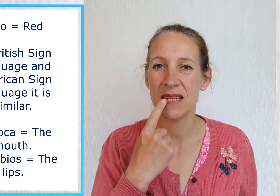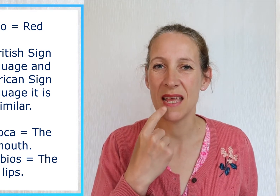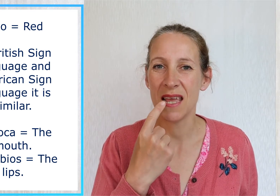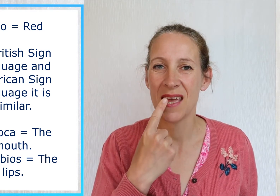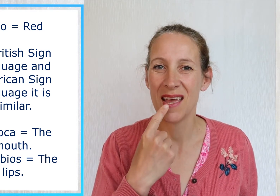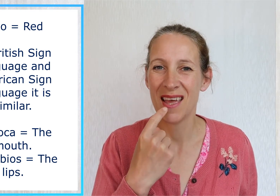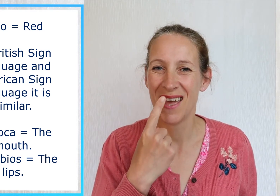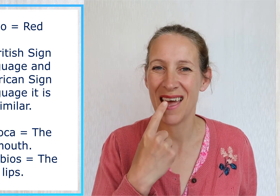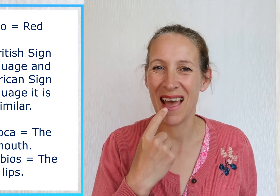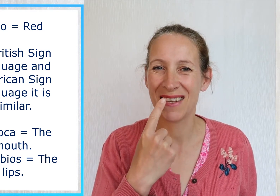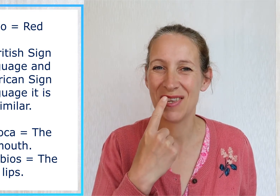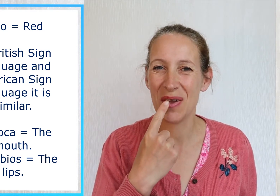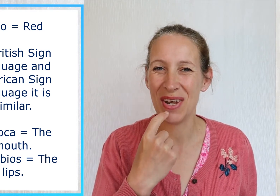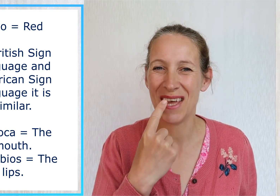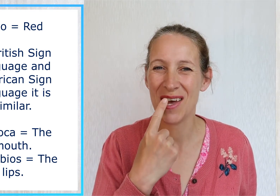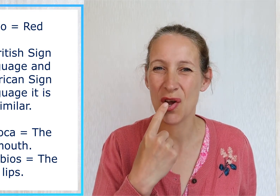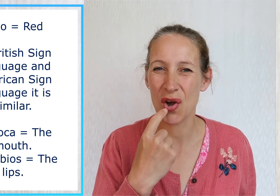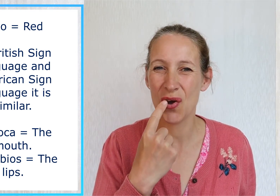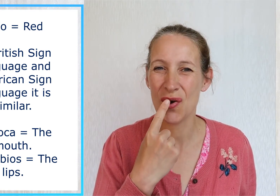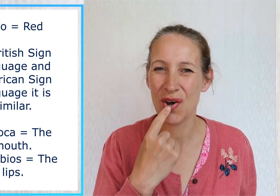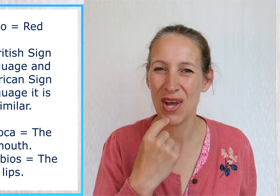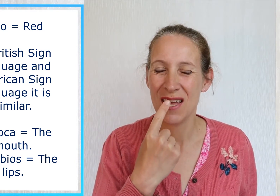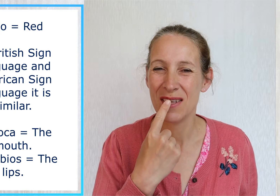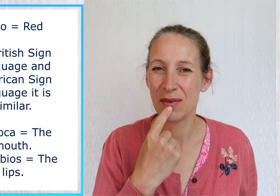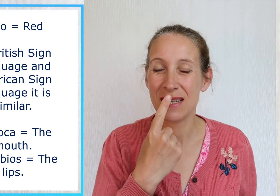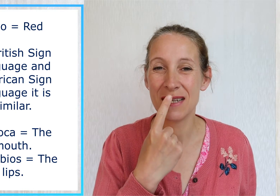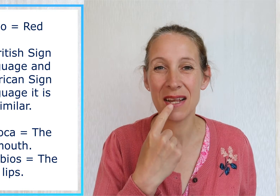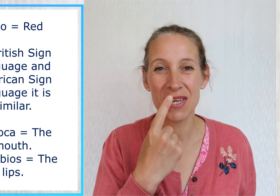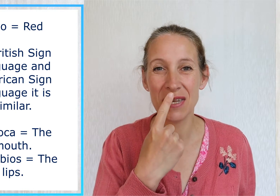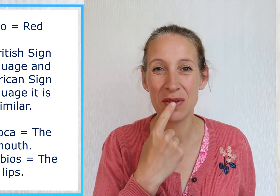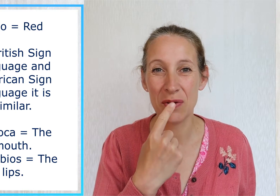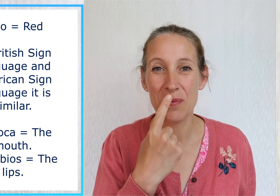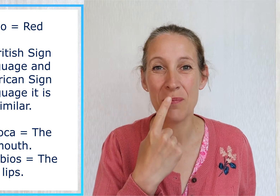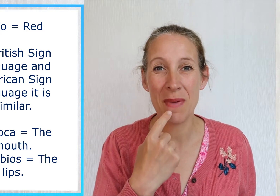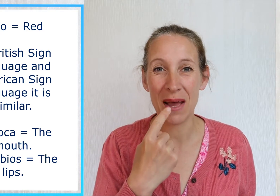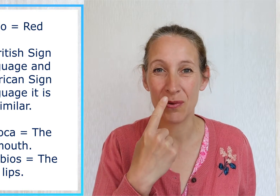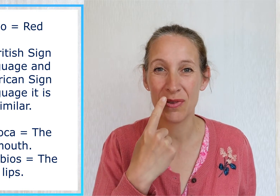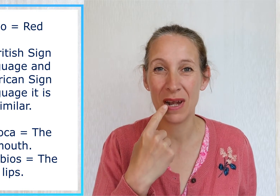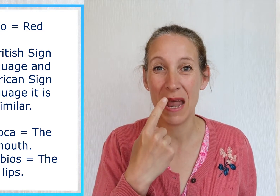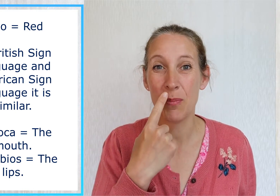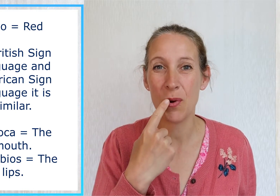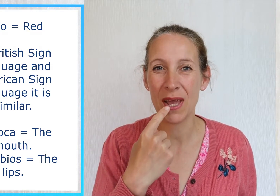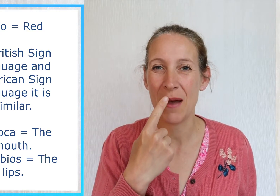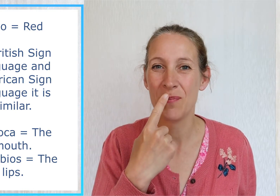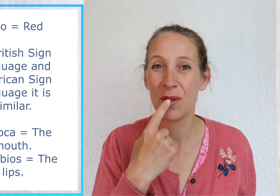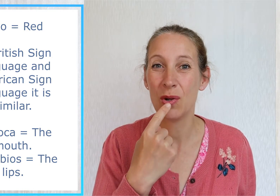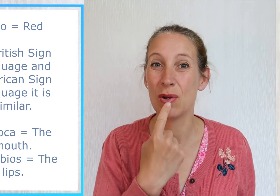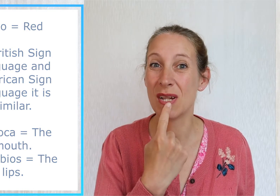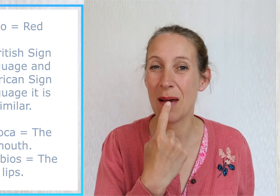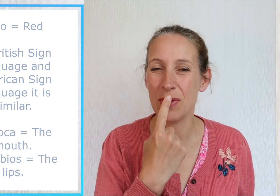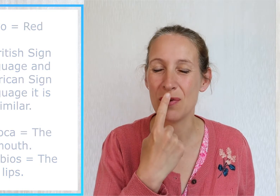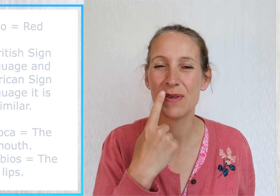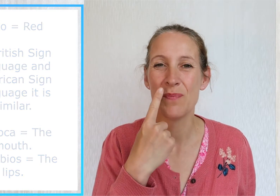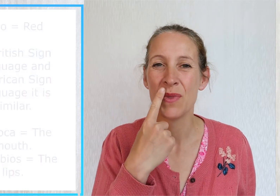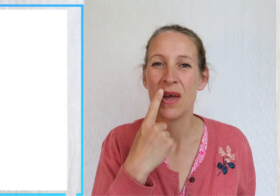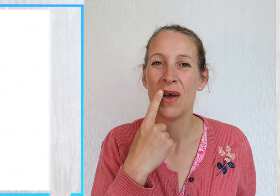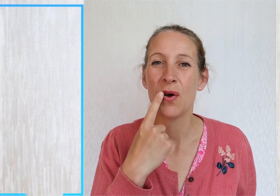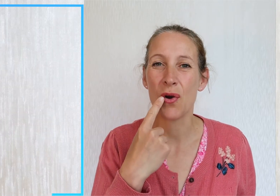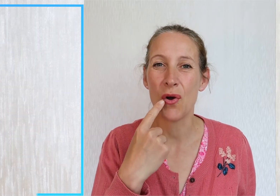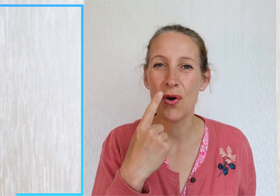esta acción, rojo. So it's touching your mouth, la boca, los labios.